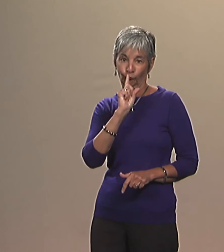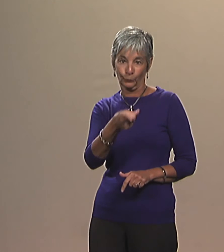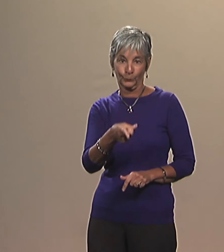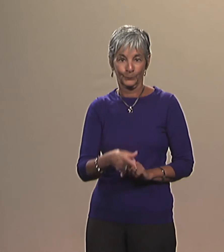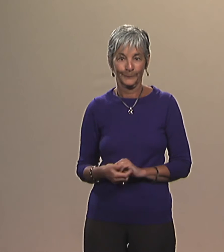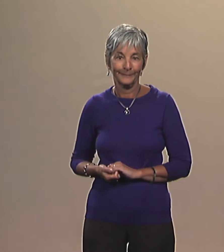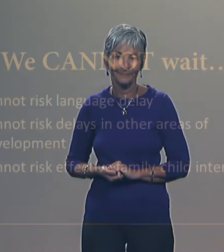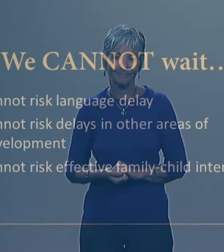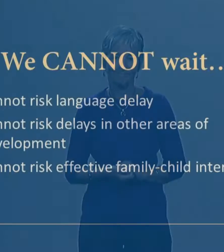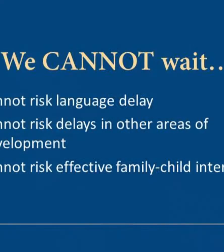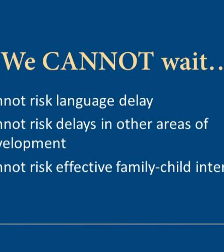true.